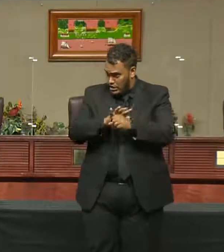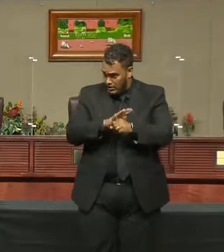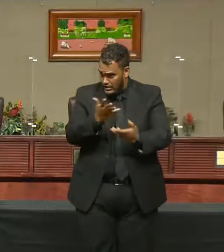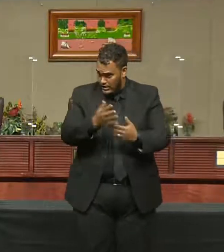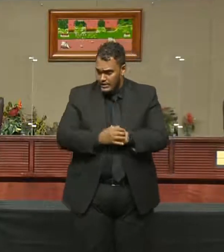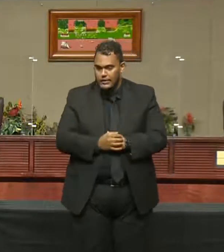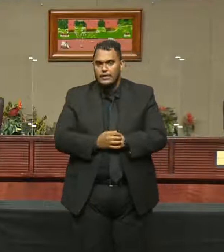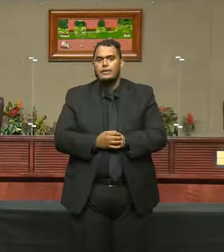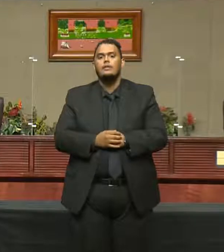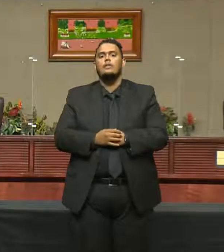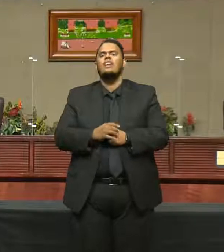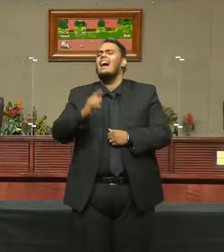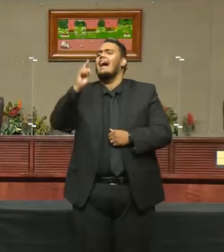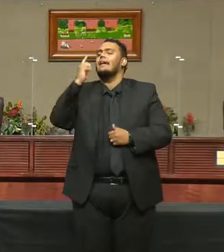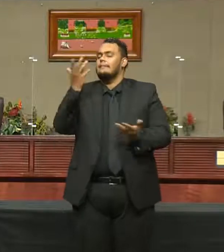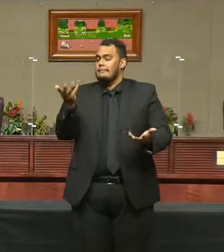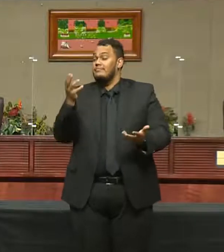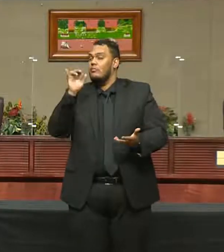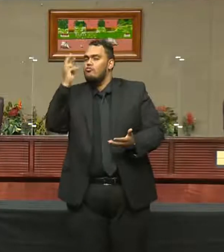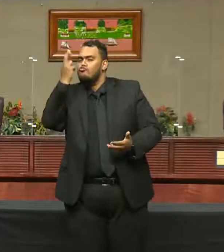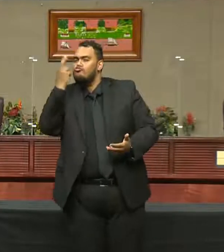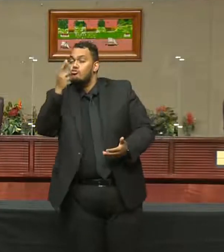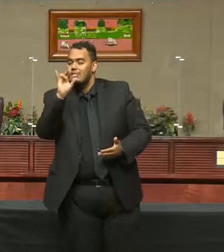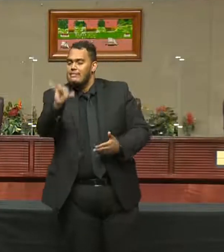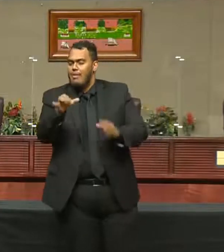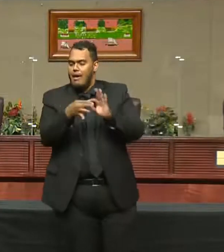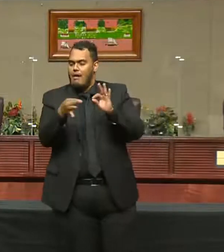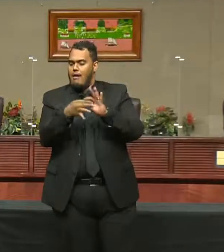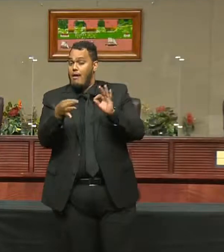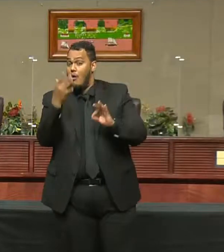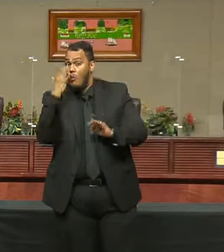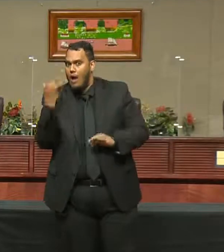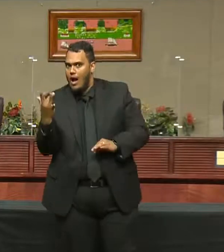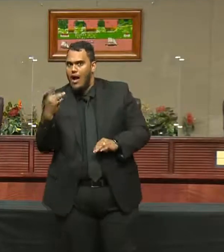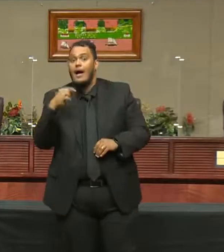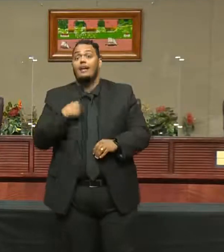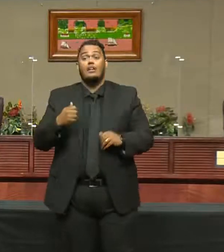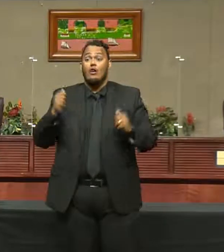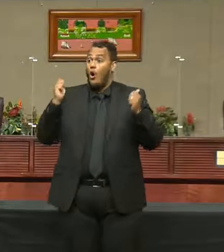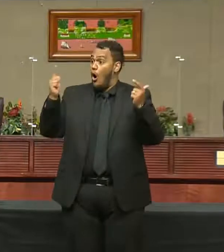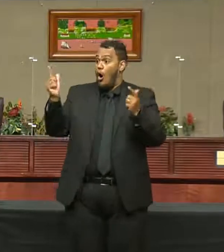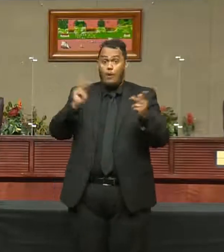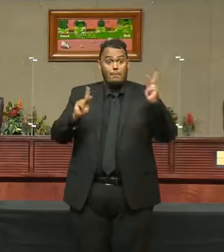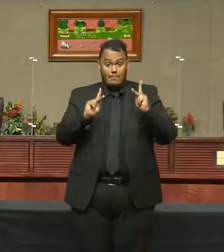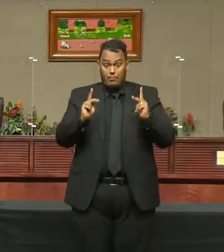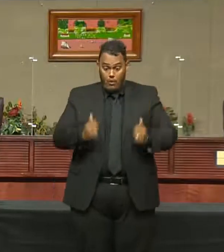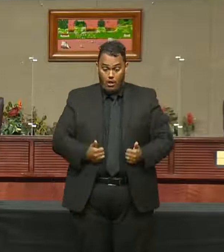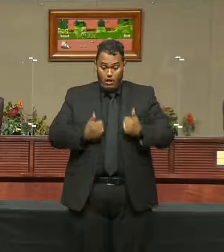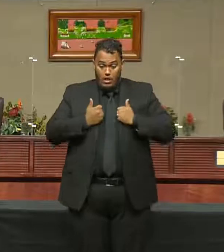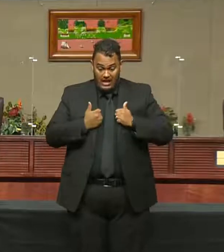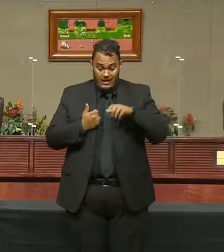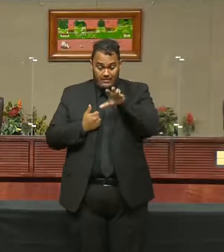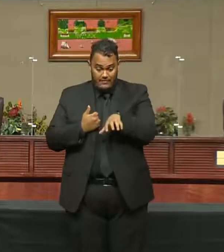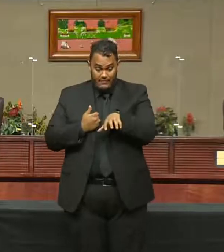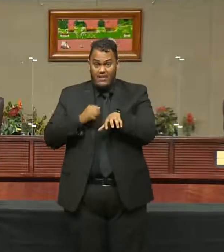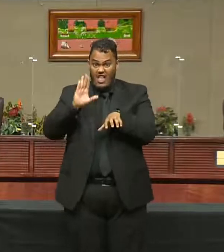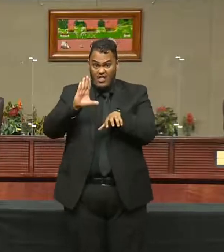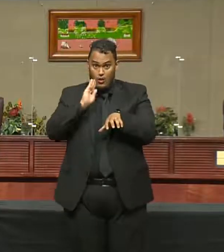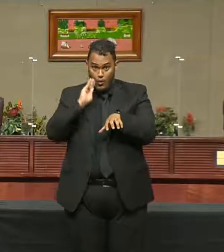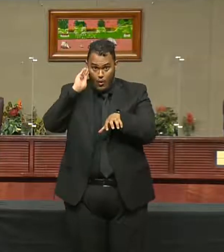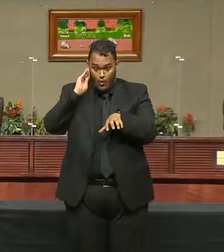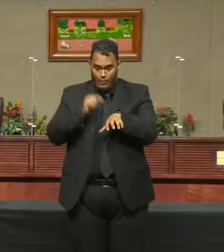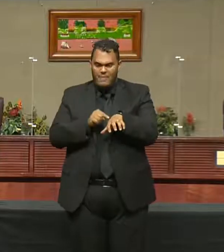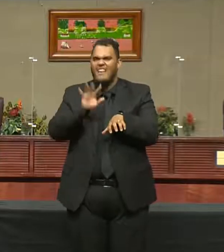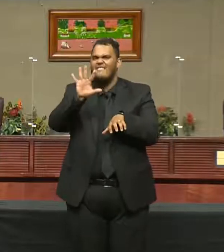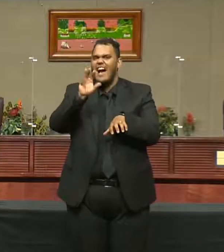CVS at least 5 miles from anyone. And so that's one of the strategies to vaccinate, is to be able to